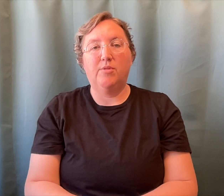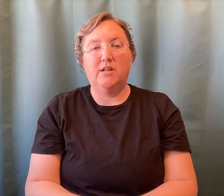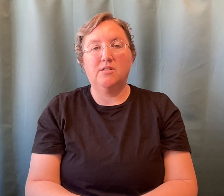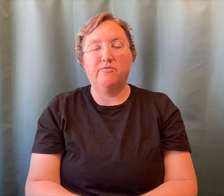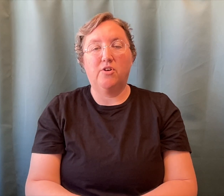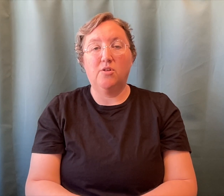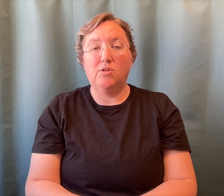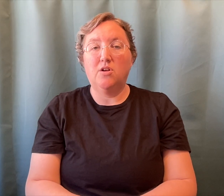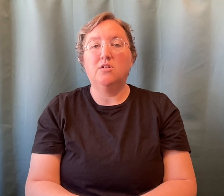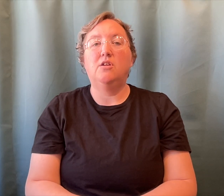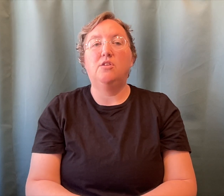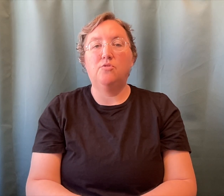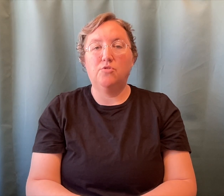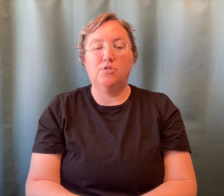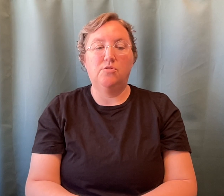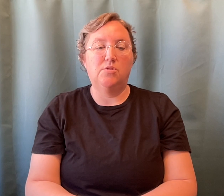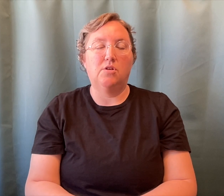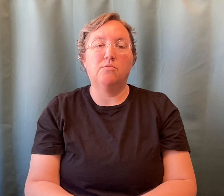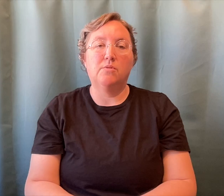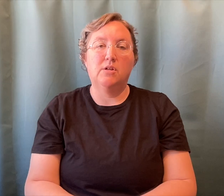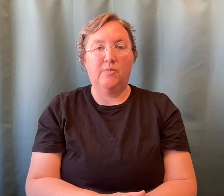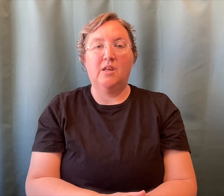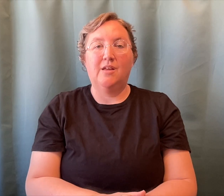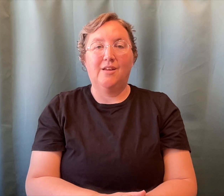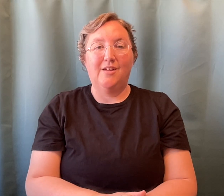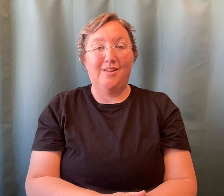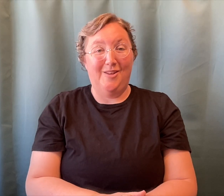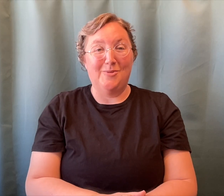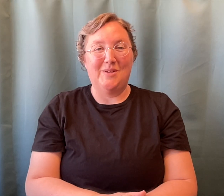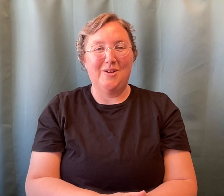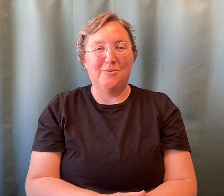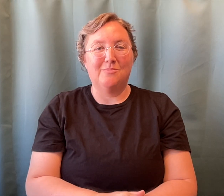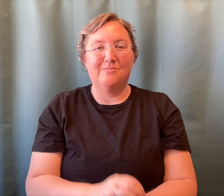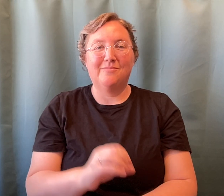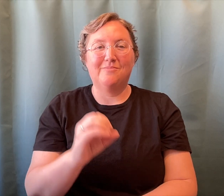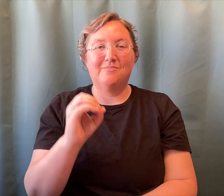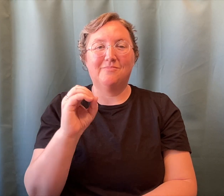place to follow along, you should do so. Here we go.